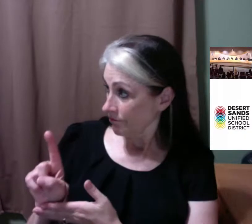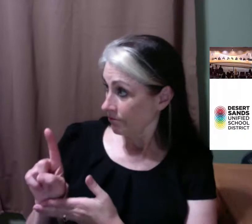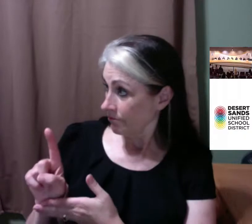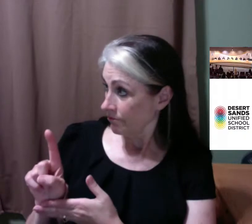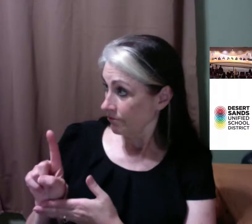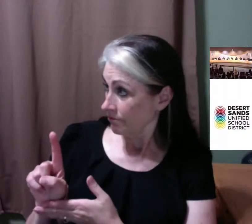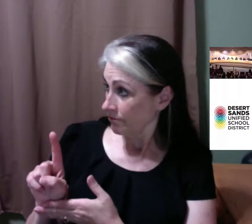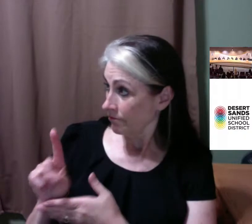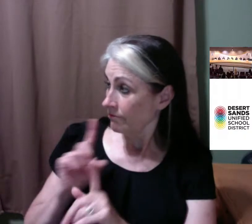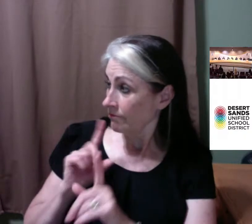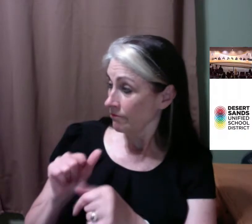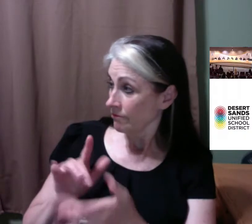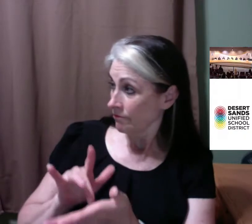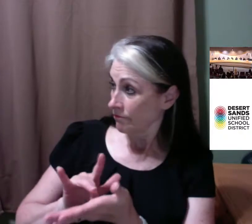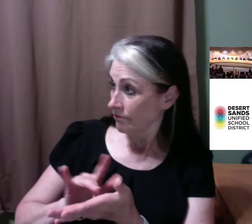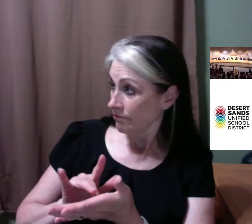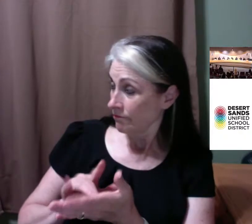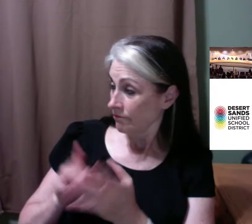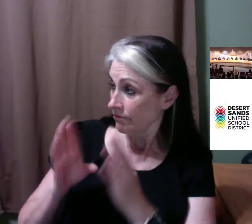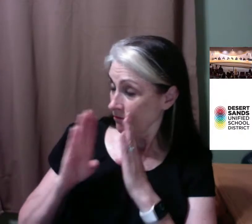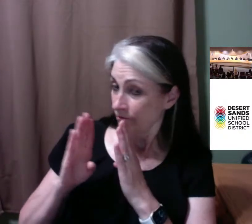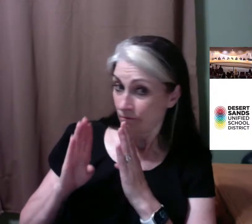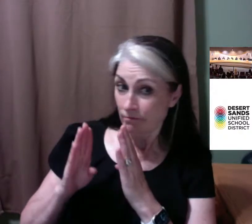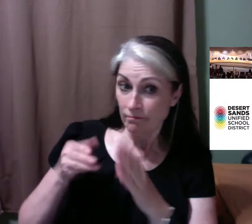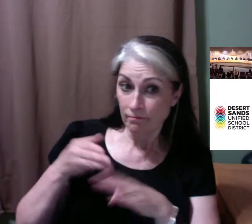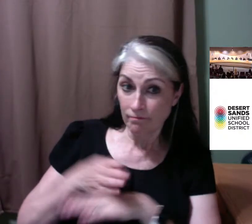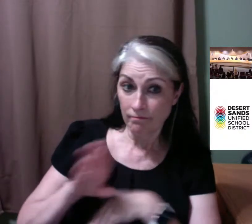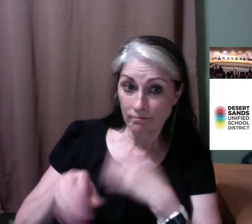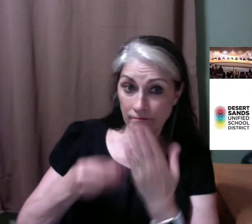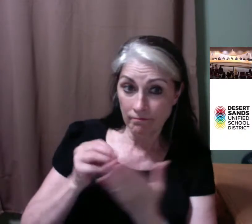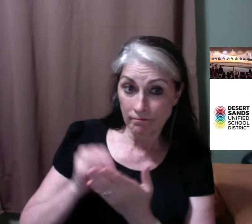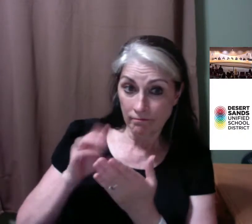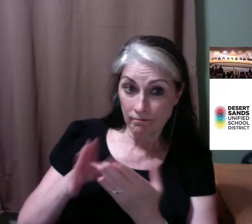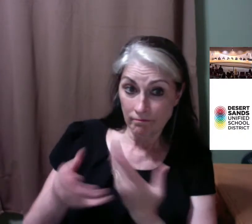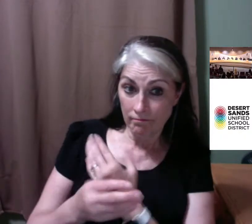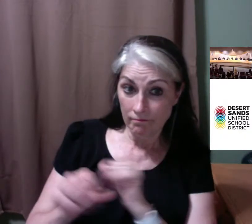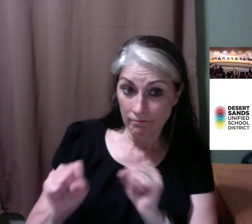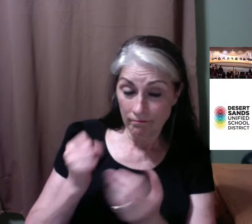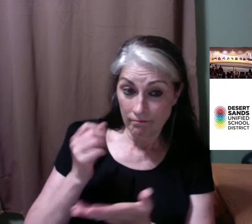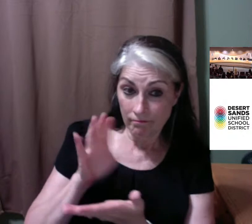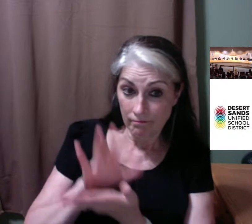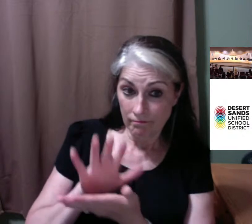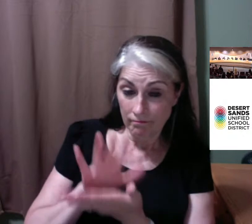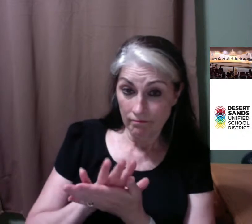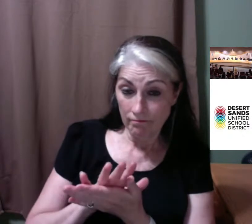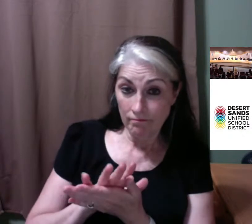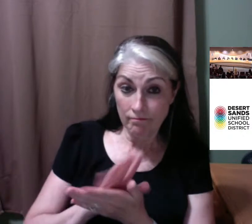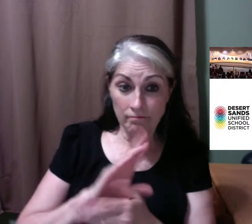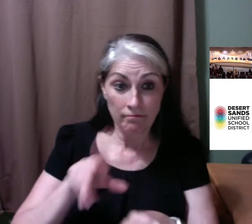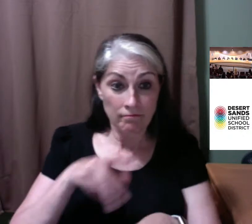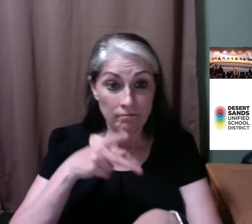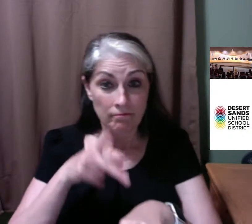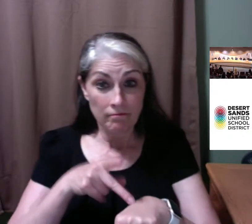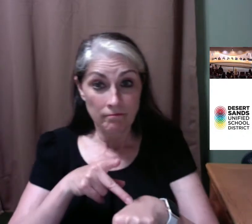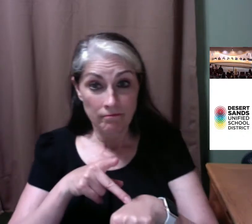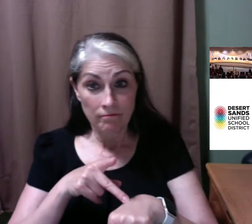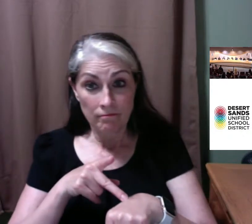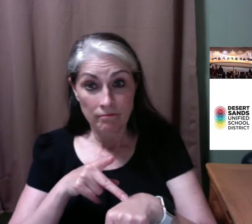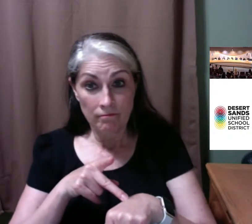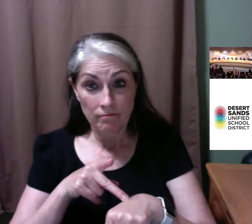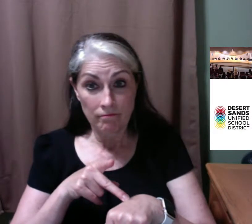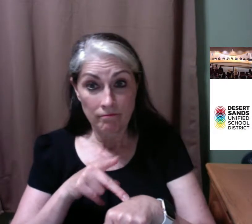seek medical attention after all the students were safe in school. Principal Jose Montaño, I